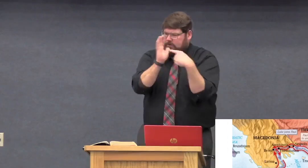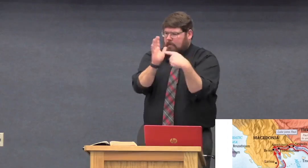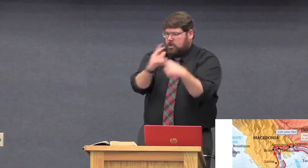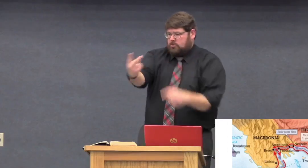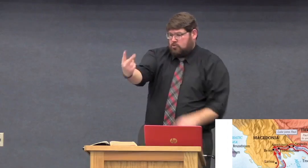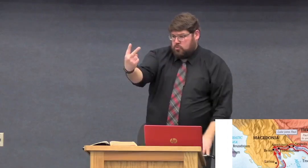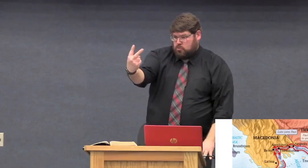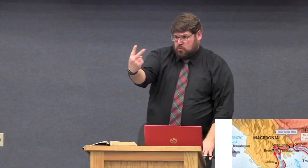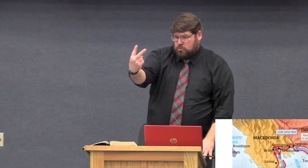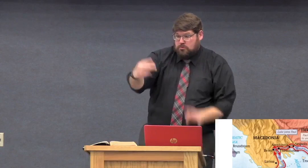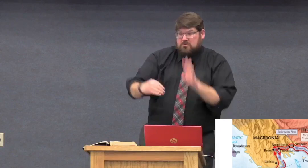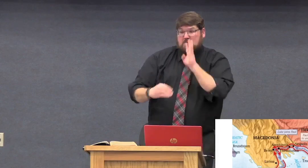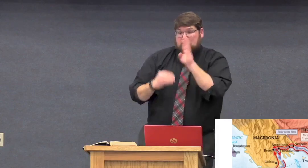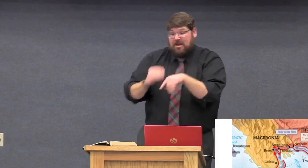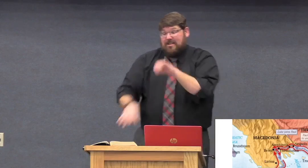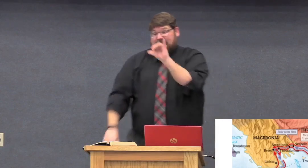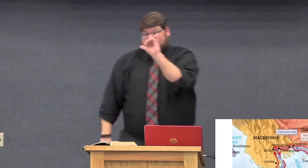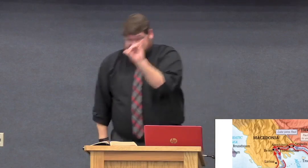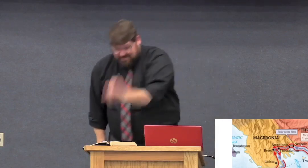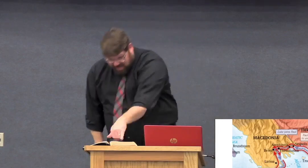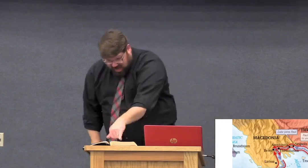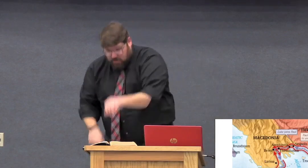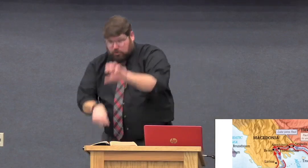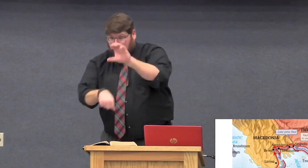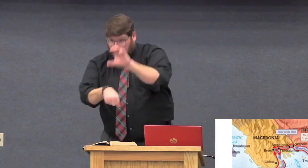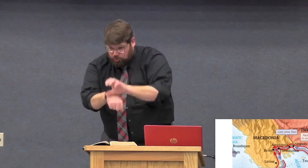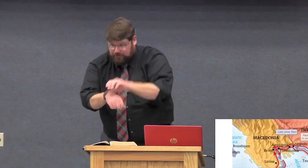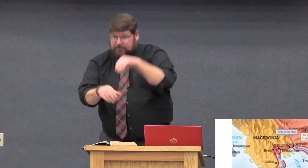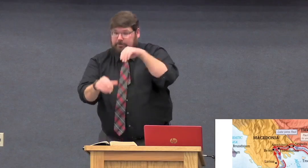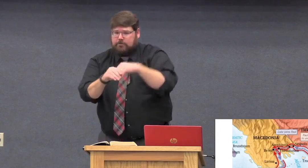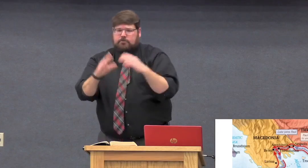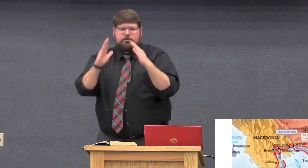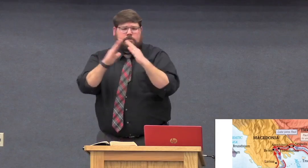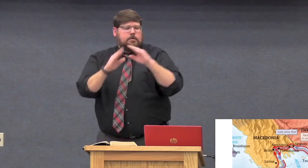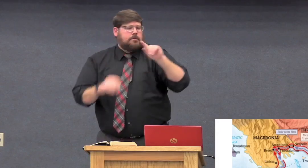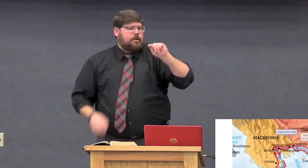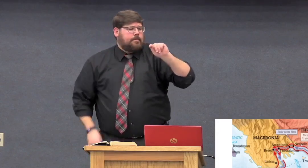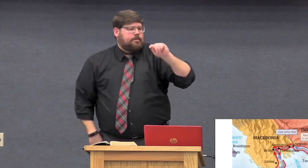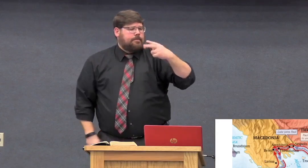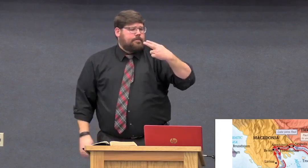two specific examples that we're going to talk about today from this church,